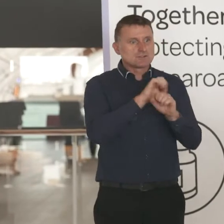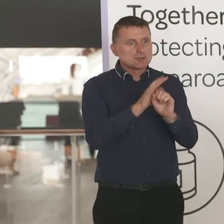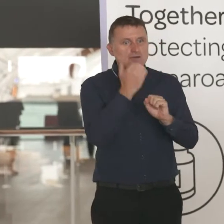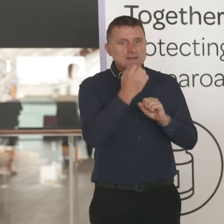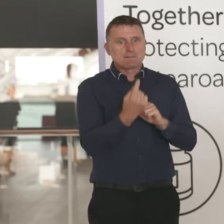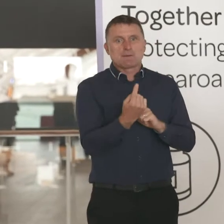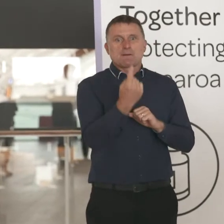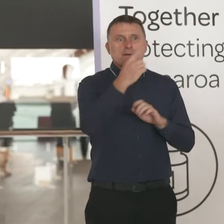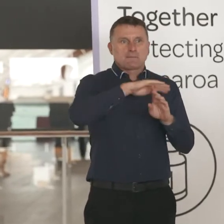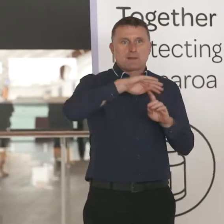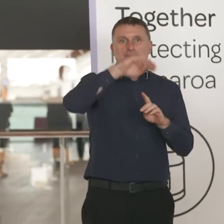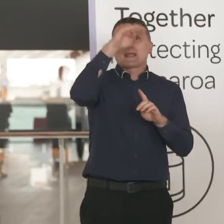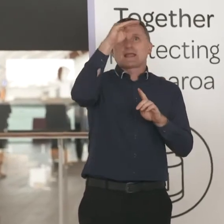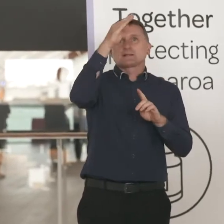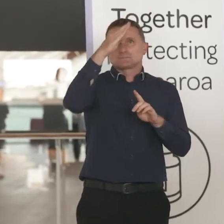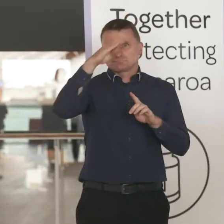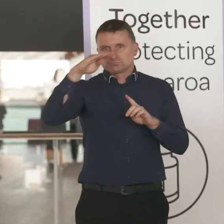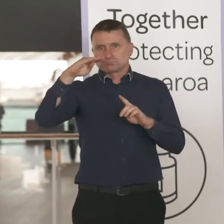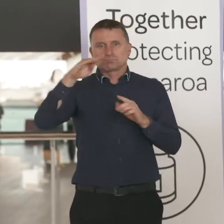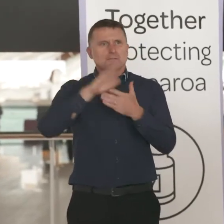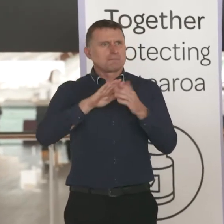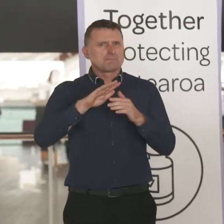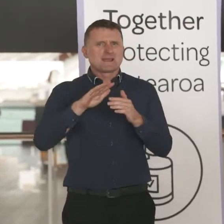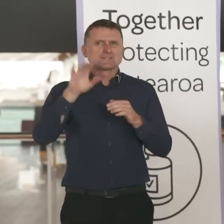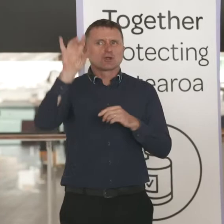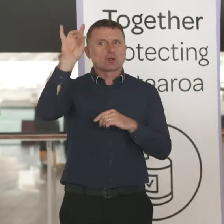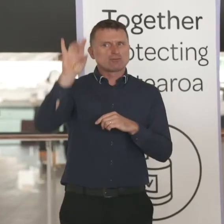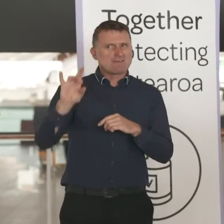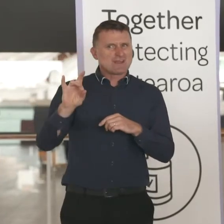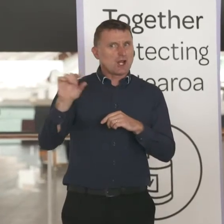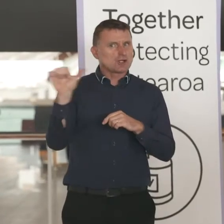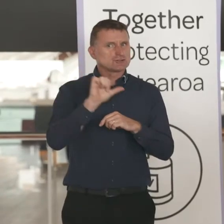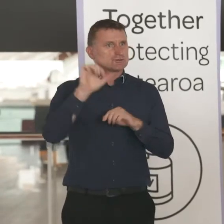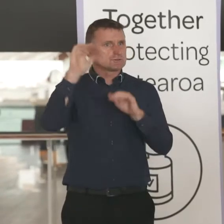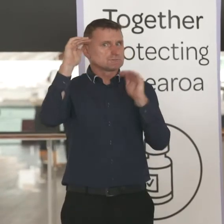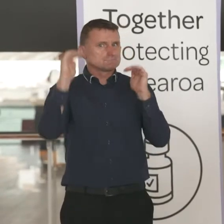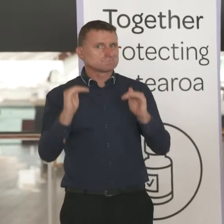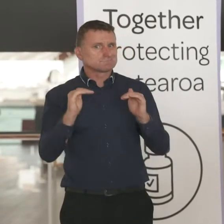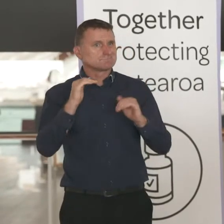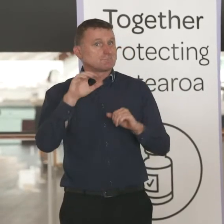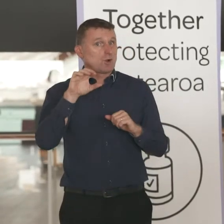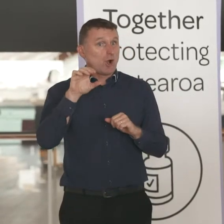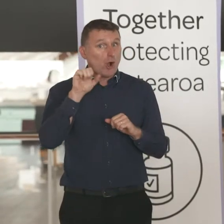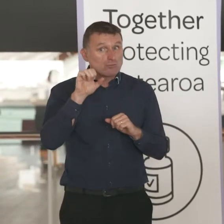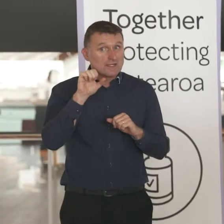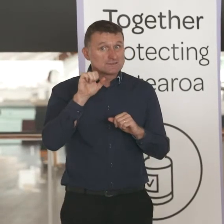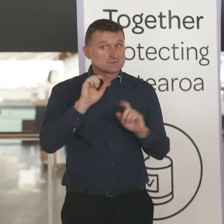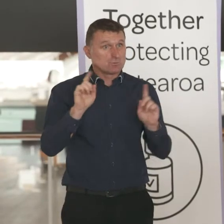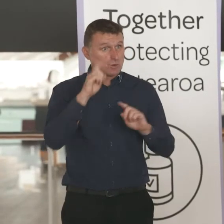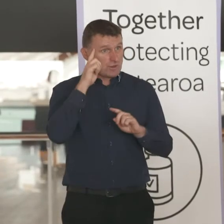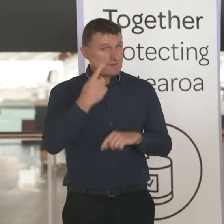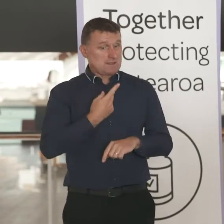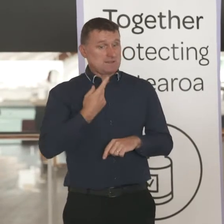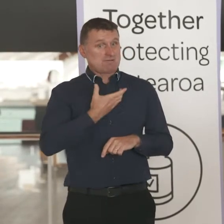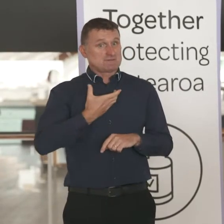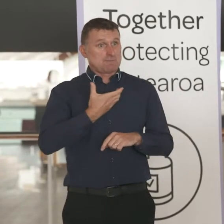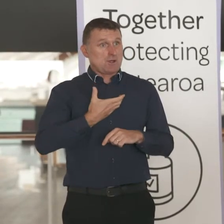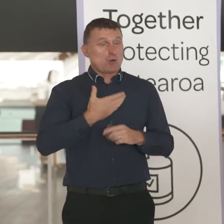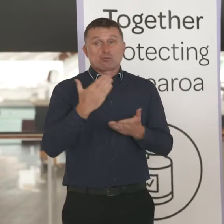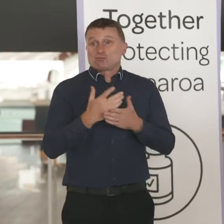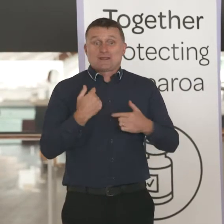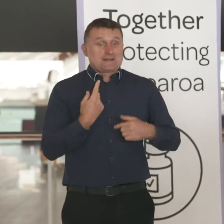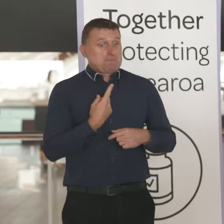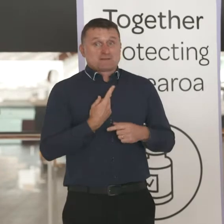alert level orange? So the question is as we come down from the peak, whether or not we'd be comfortable moving to alert level orange. It's not really my